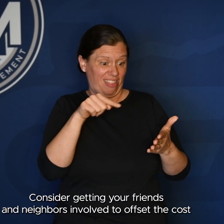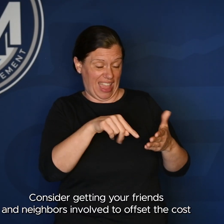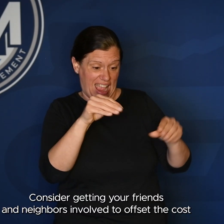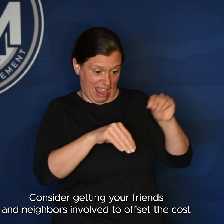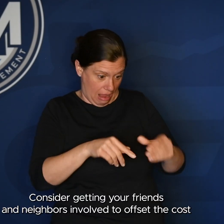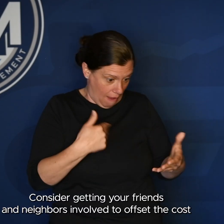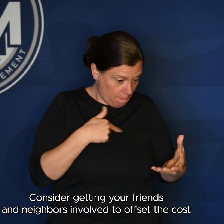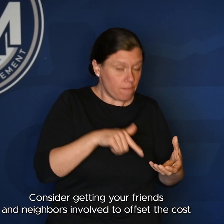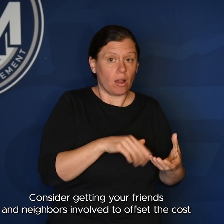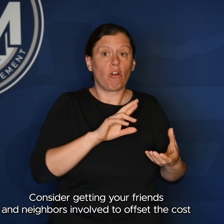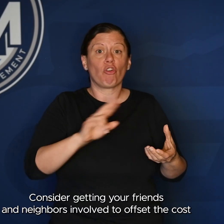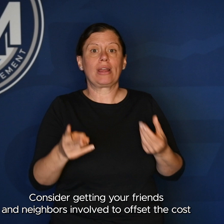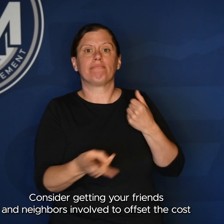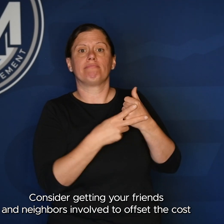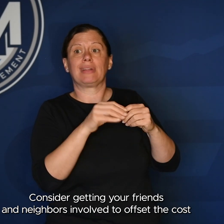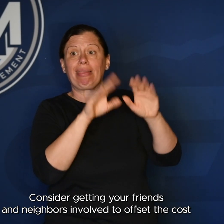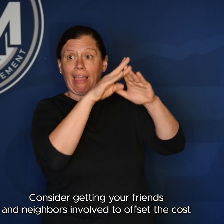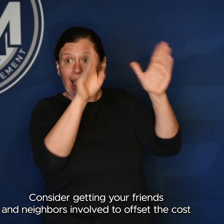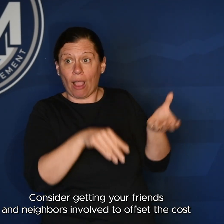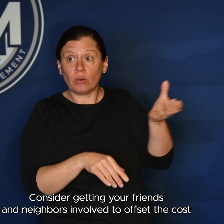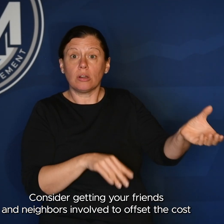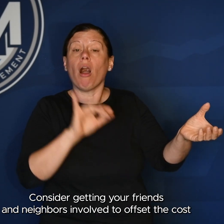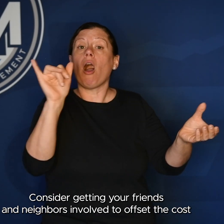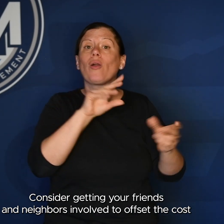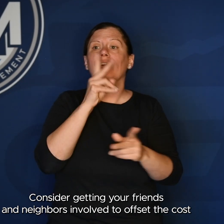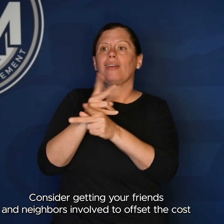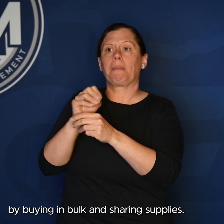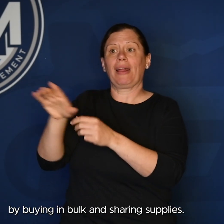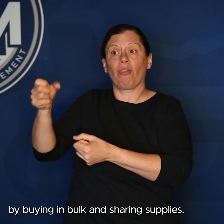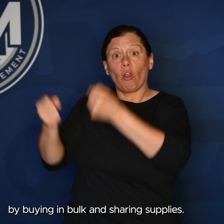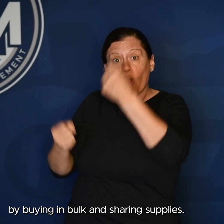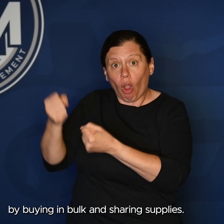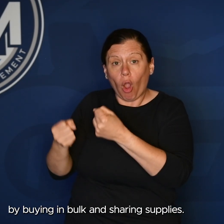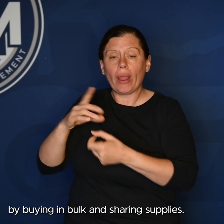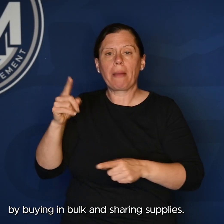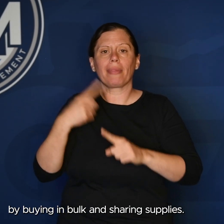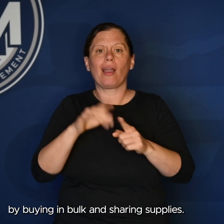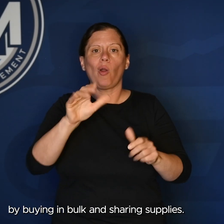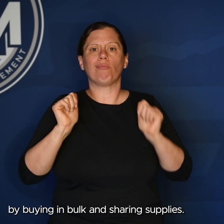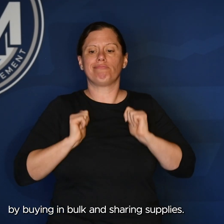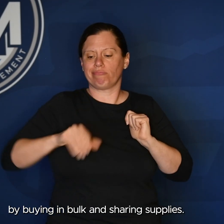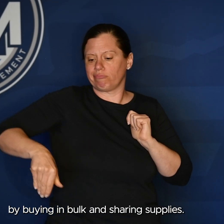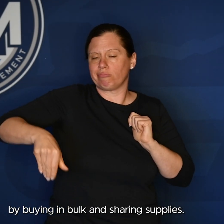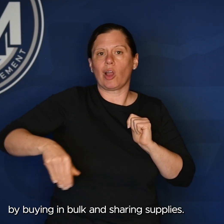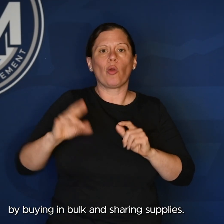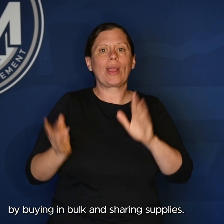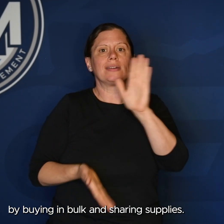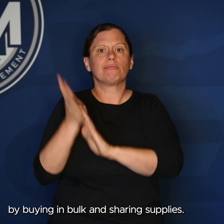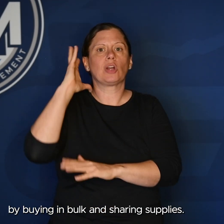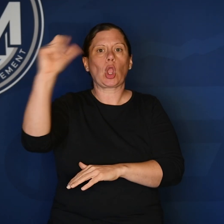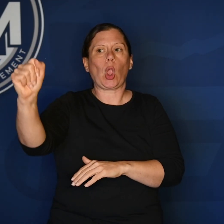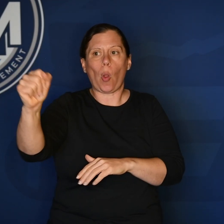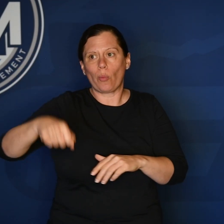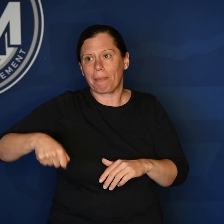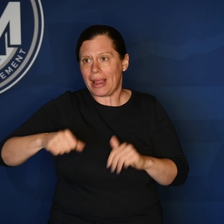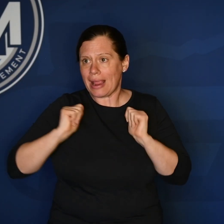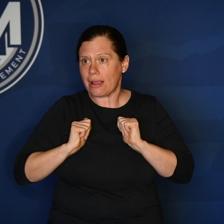Consider getting your friends and neighbors involved to offset the cost by buying in bulk and sharing supplies.